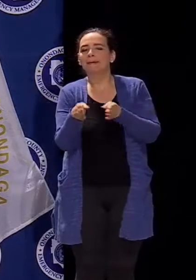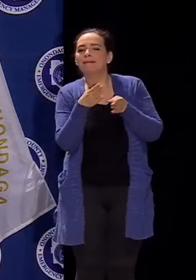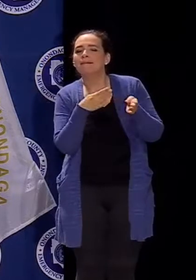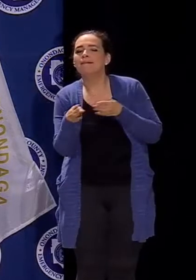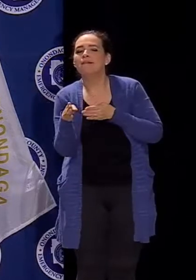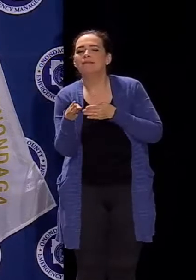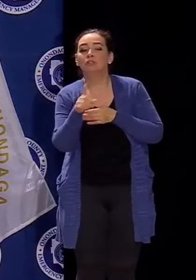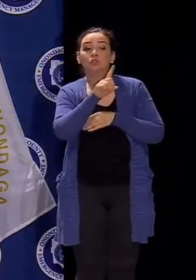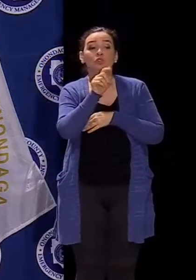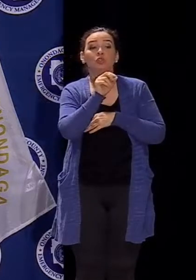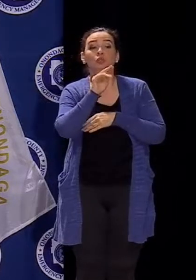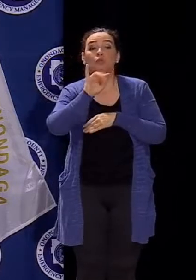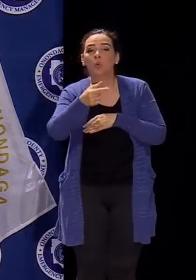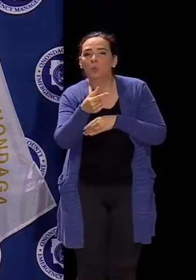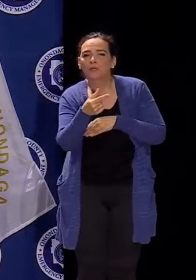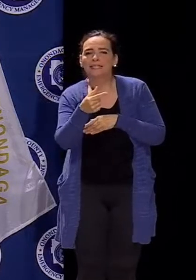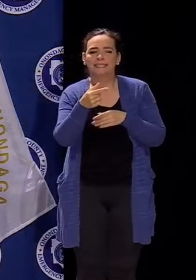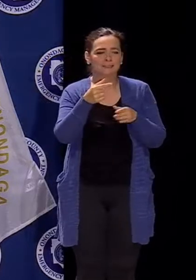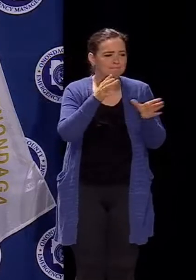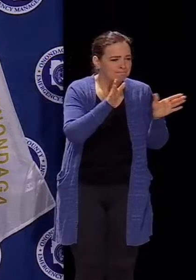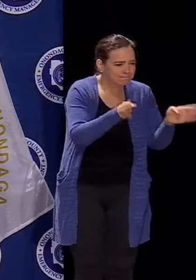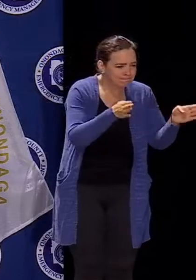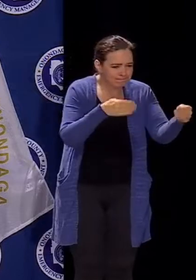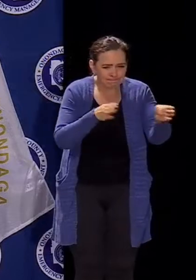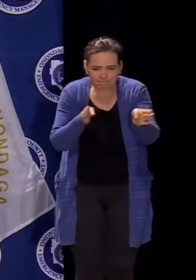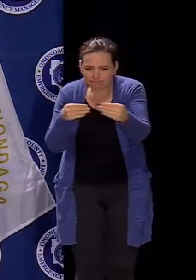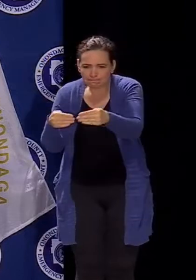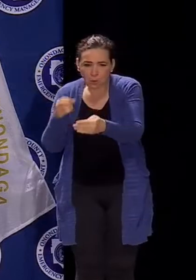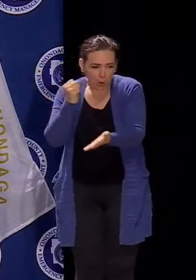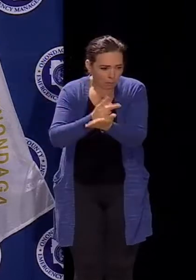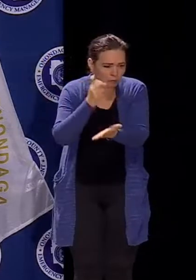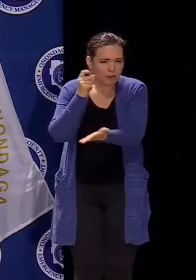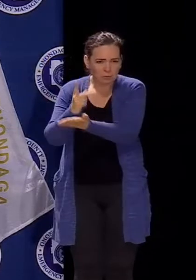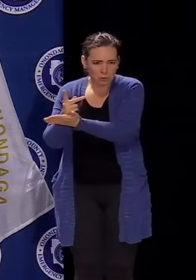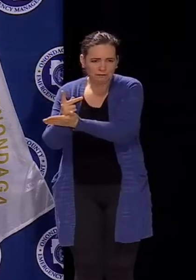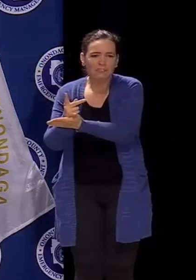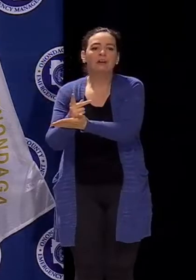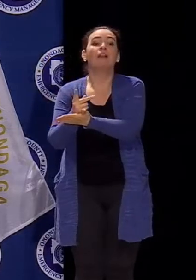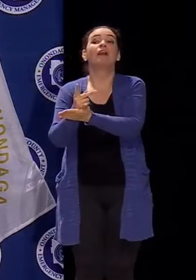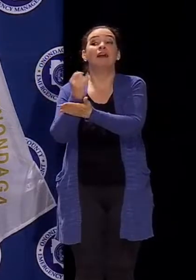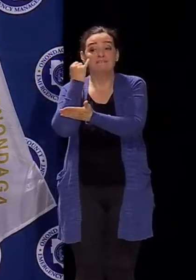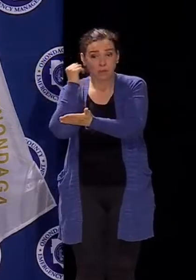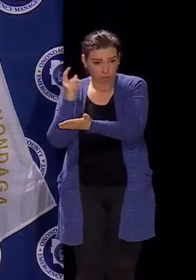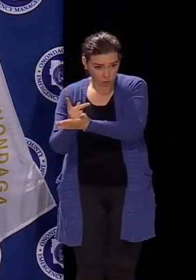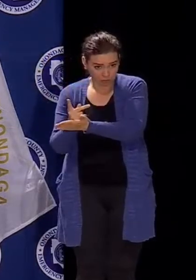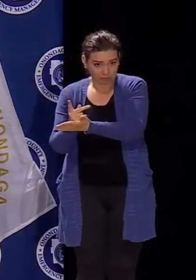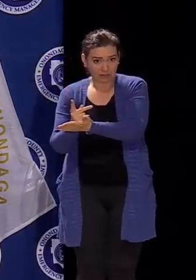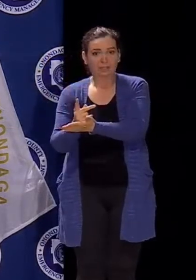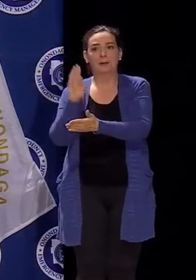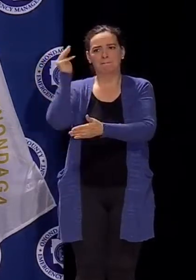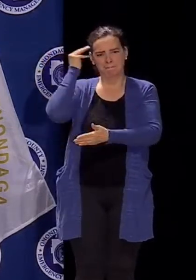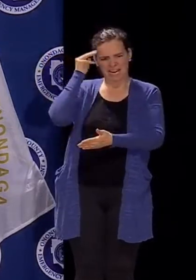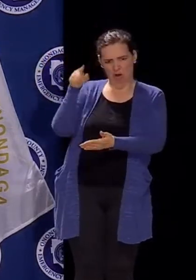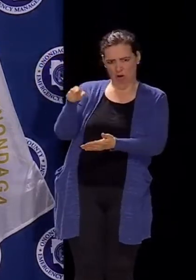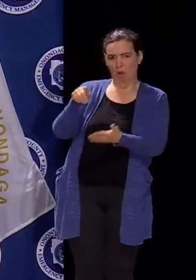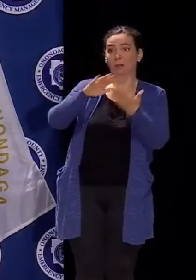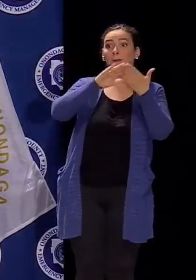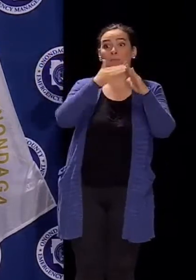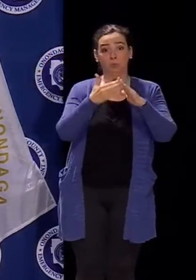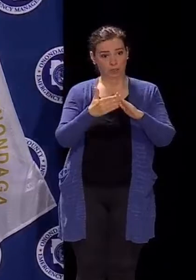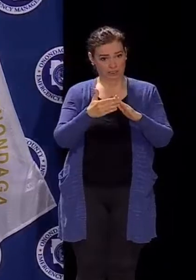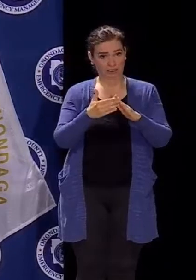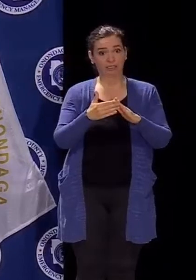Now that this is there from the state, I'll look at that. I have the ability to do that. And then the mayors in their communities or town